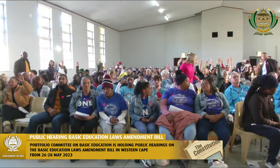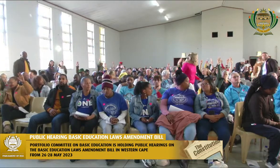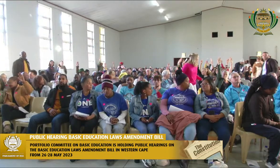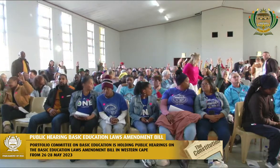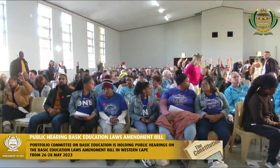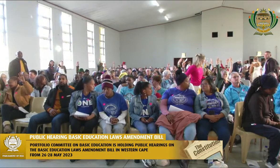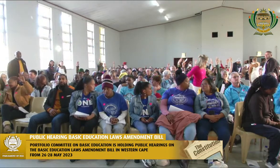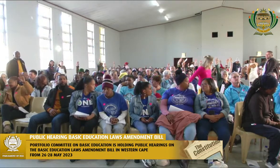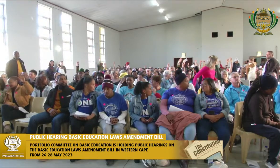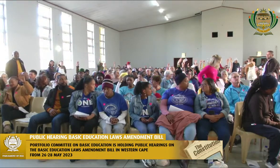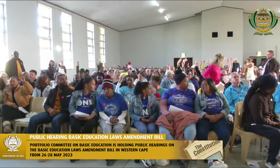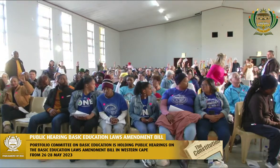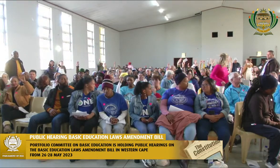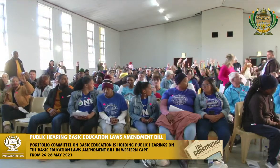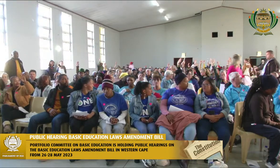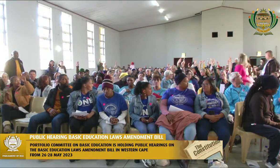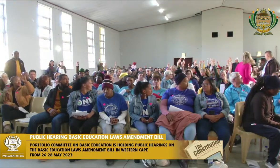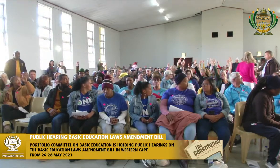Seven.